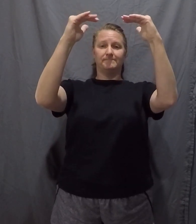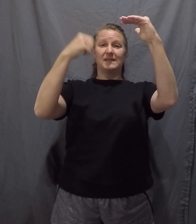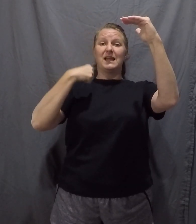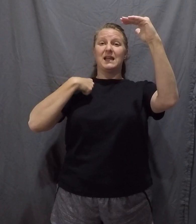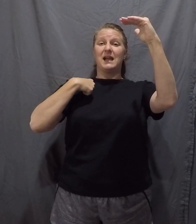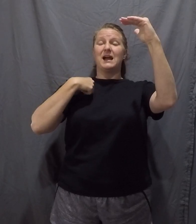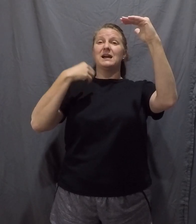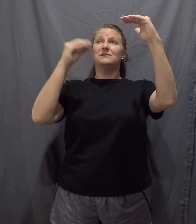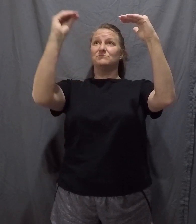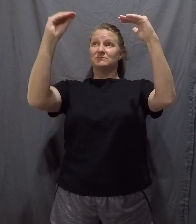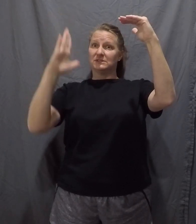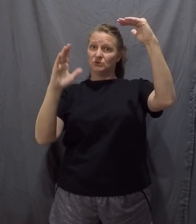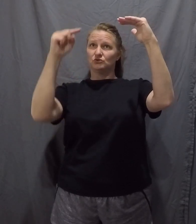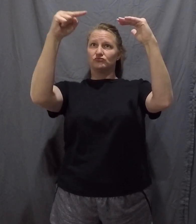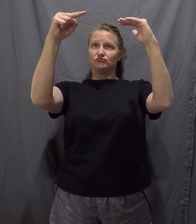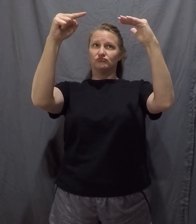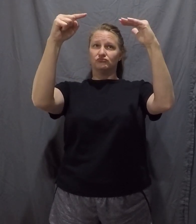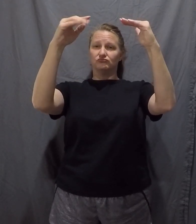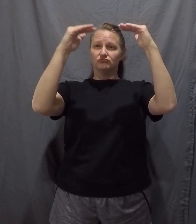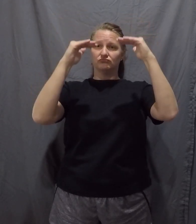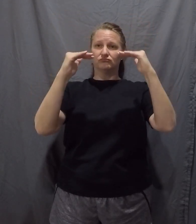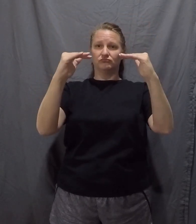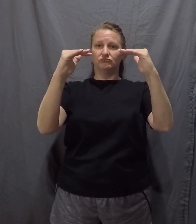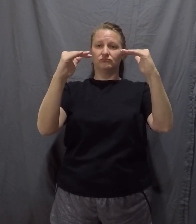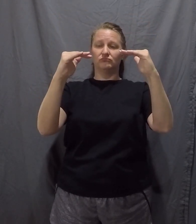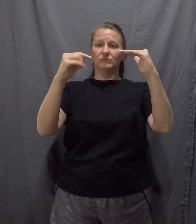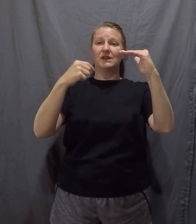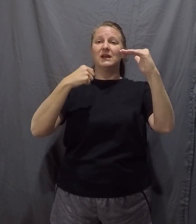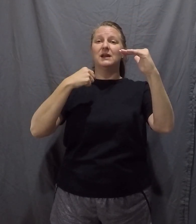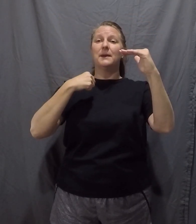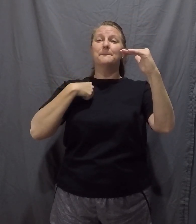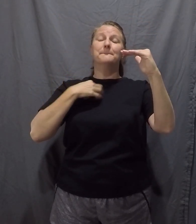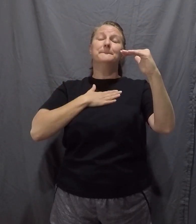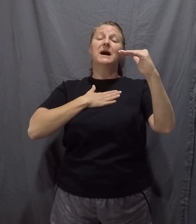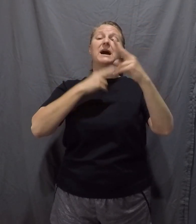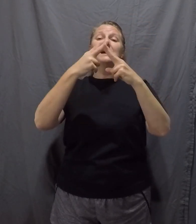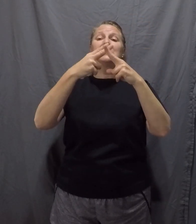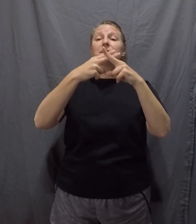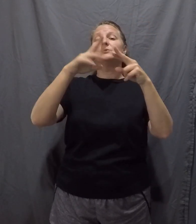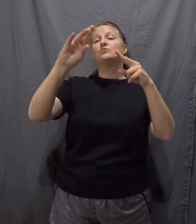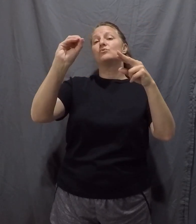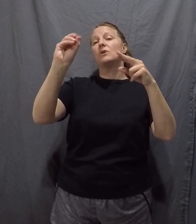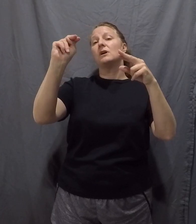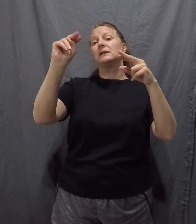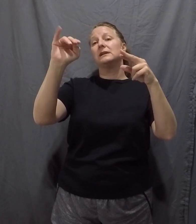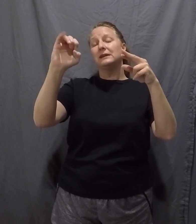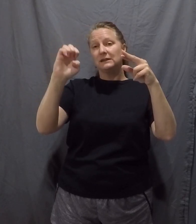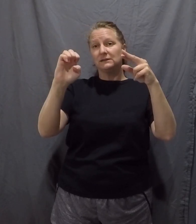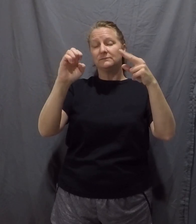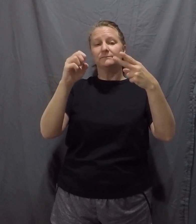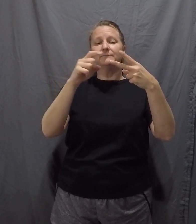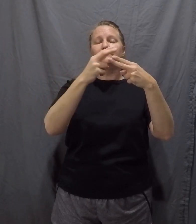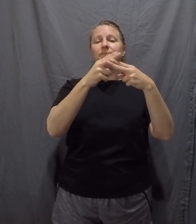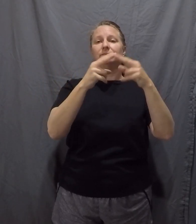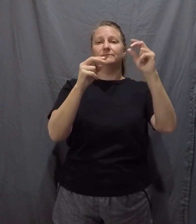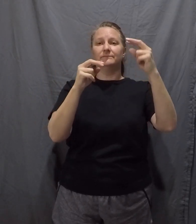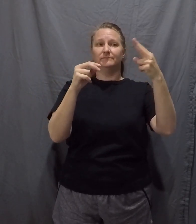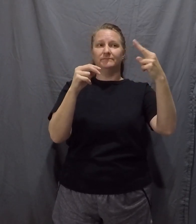then I would put my next sentence here. This is not how to make a